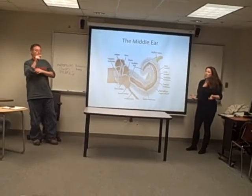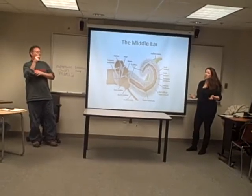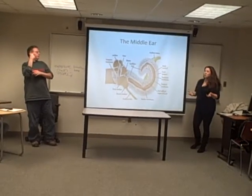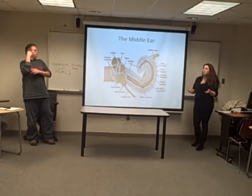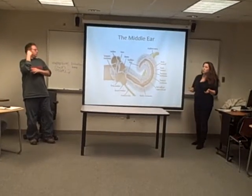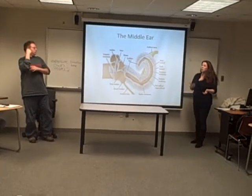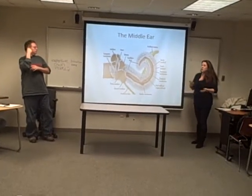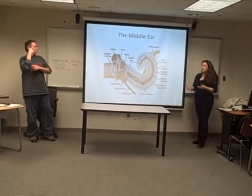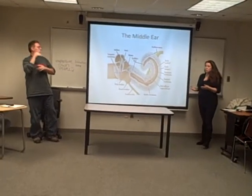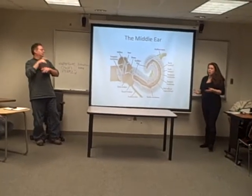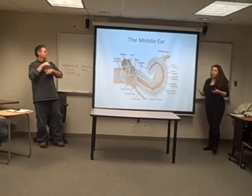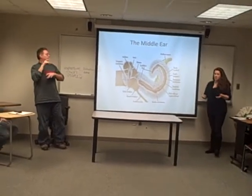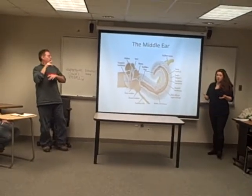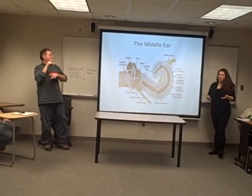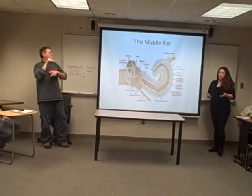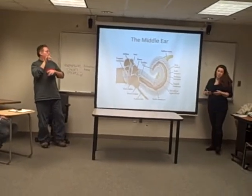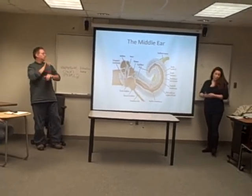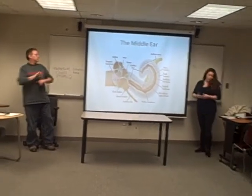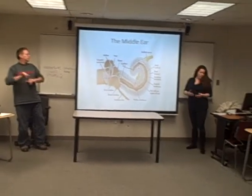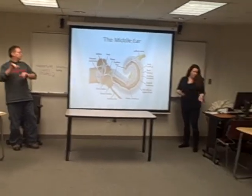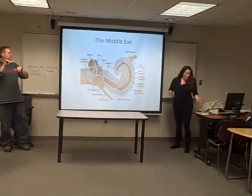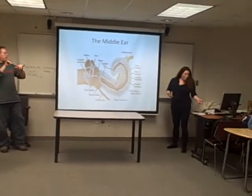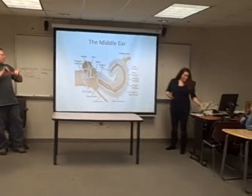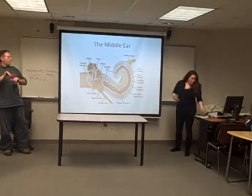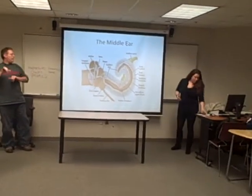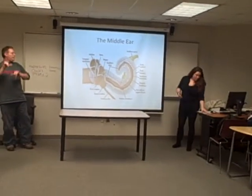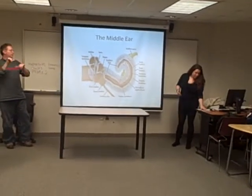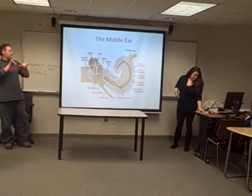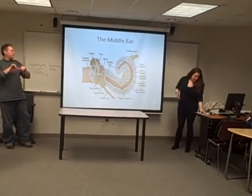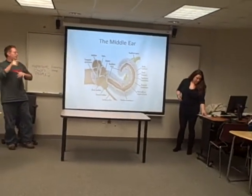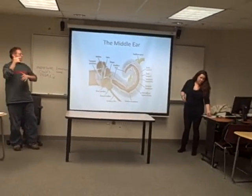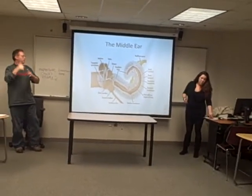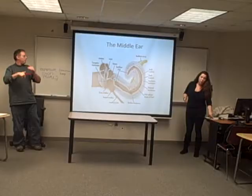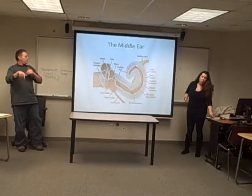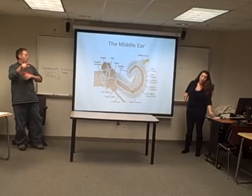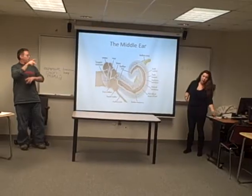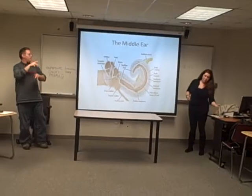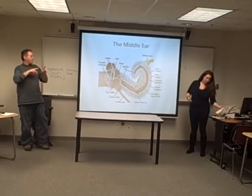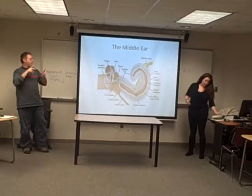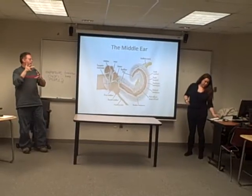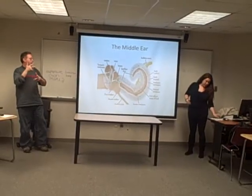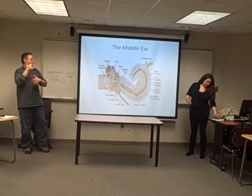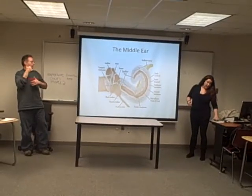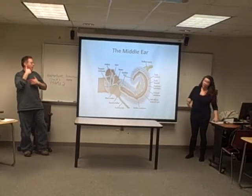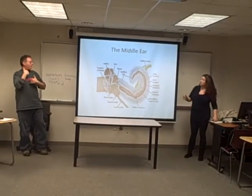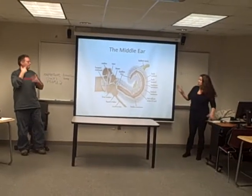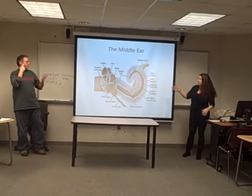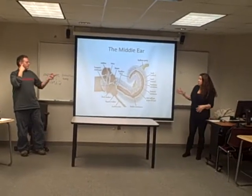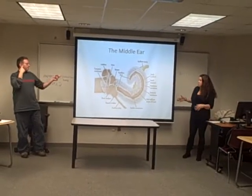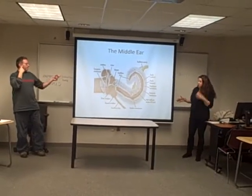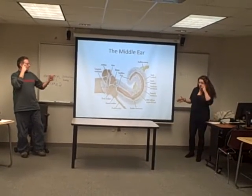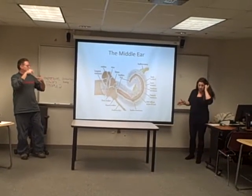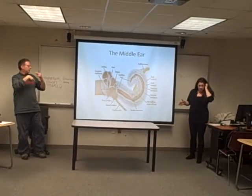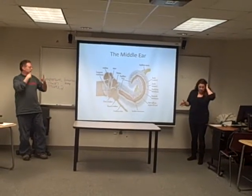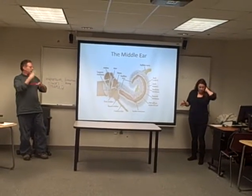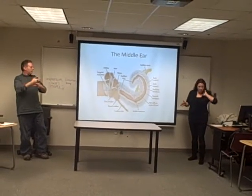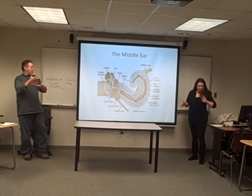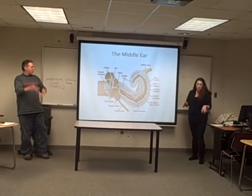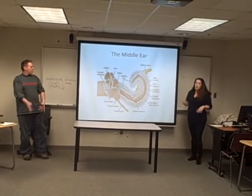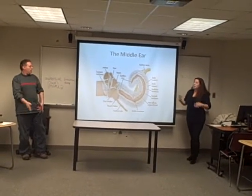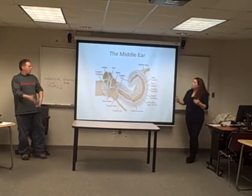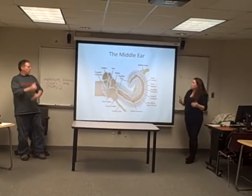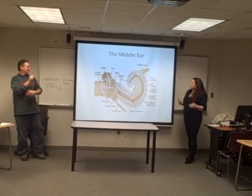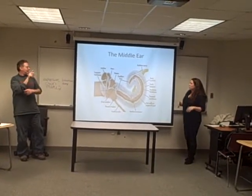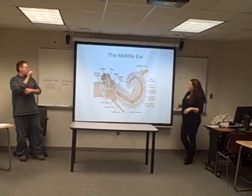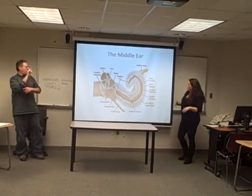since sensorineural is the most common type of hearing loss, most of the people who have cochlear implants have this type of loss, the